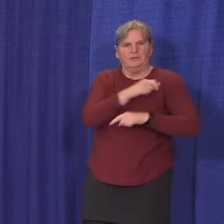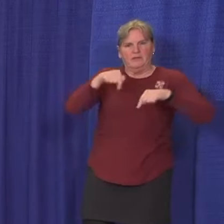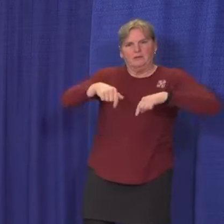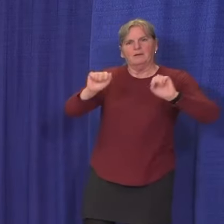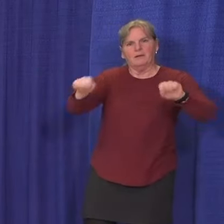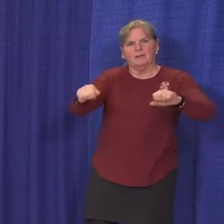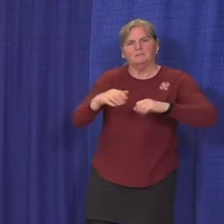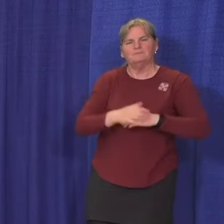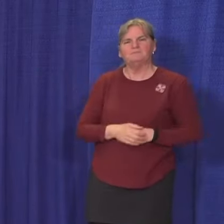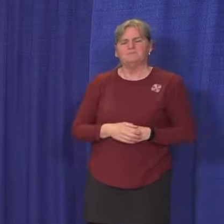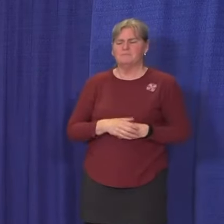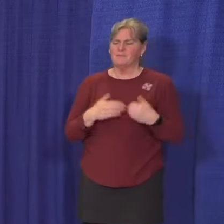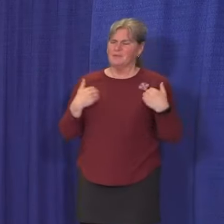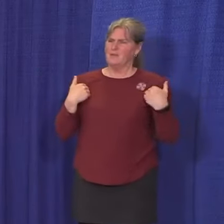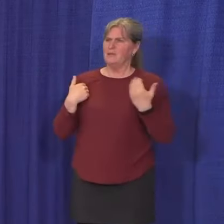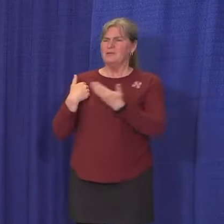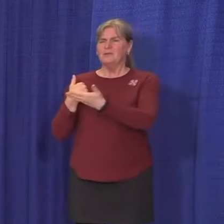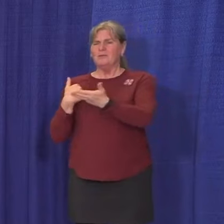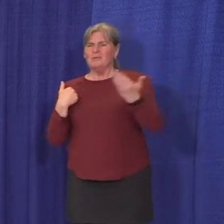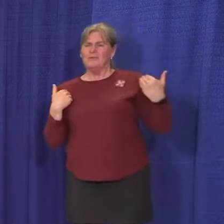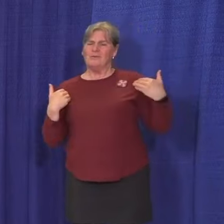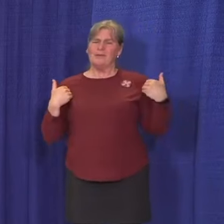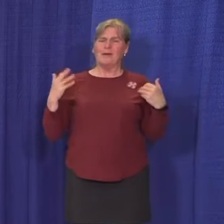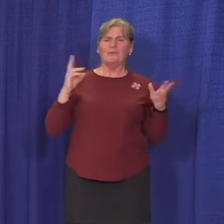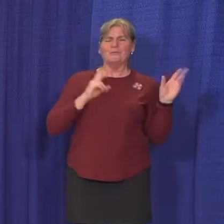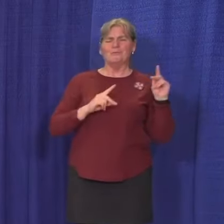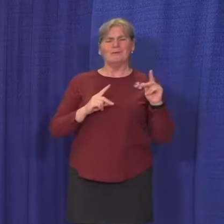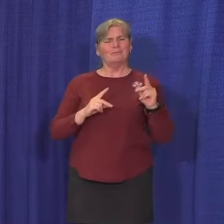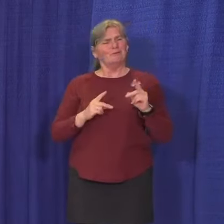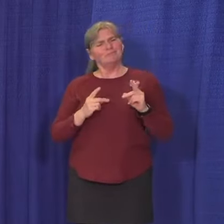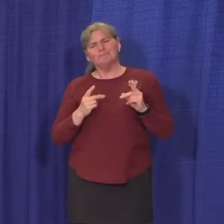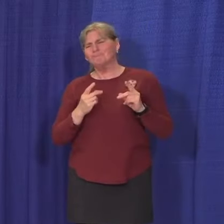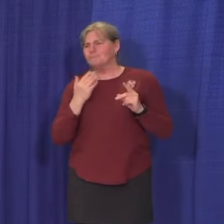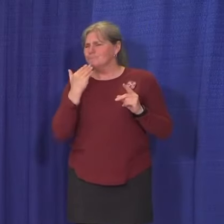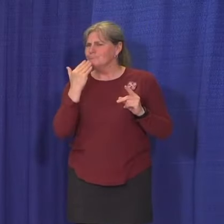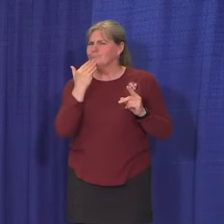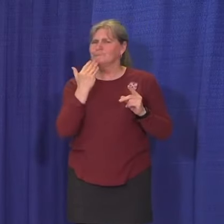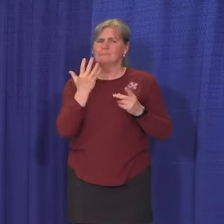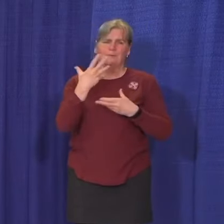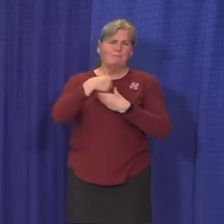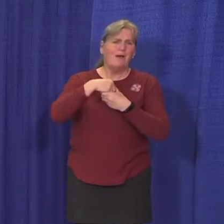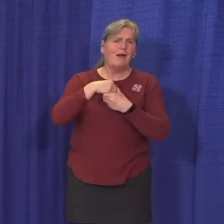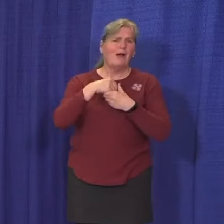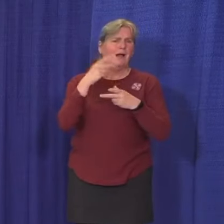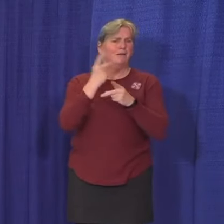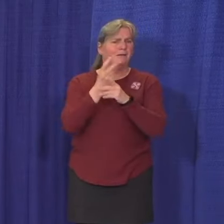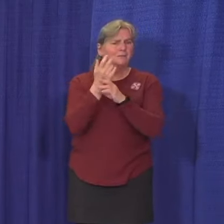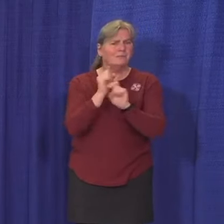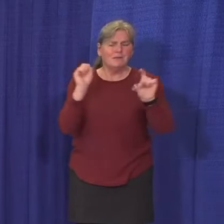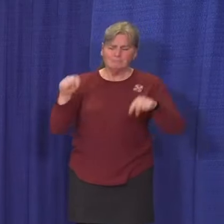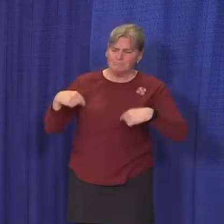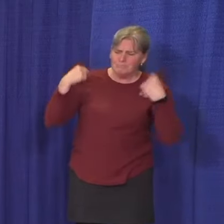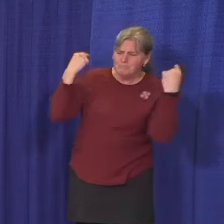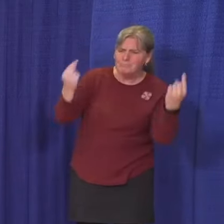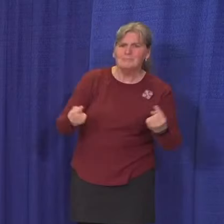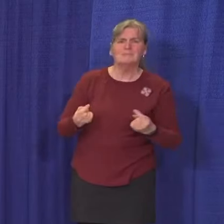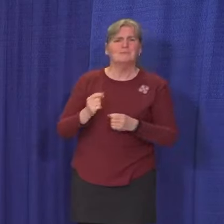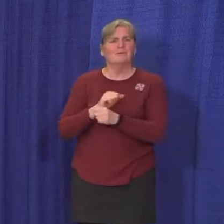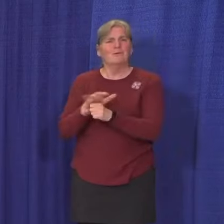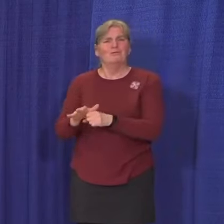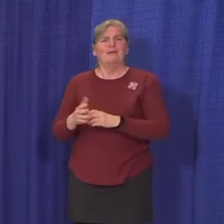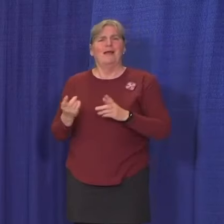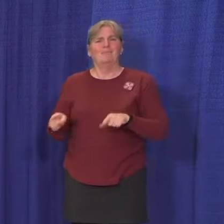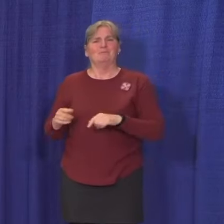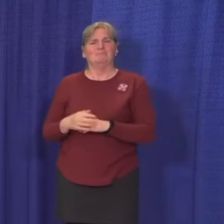Our youth have made incredible contributions to keeping our community safe over the course of this pandemic.